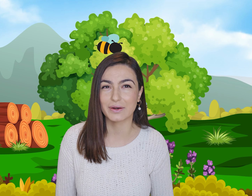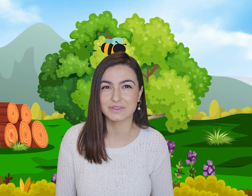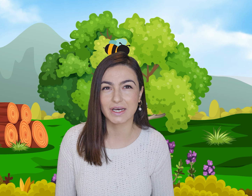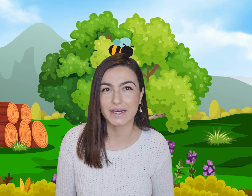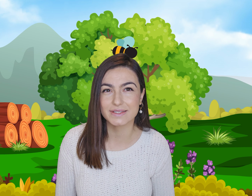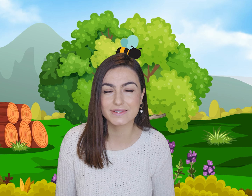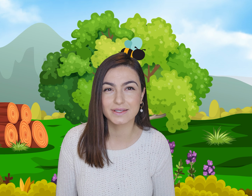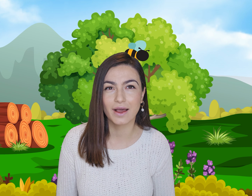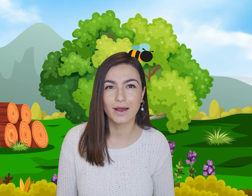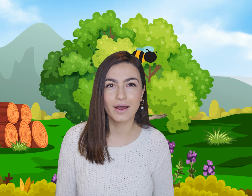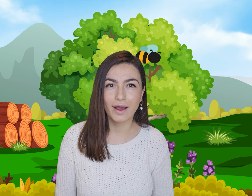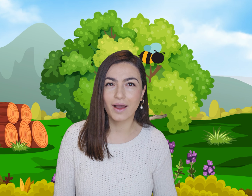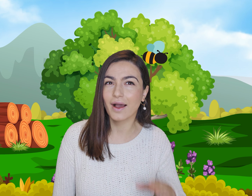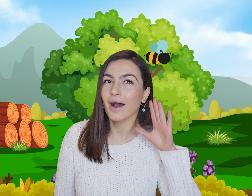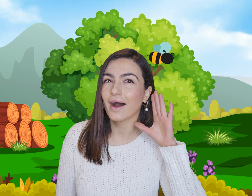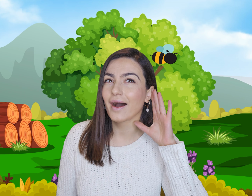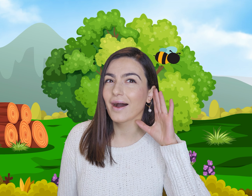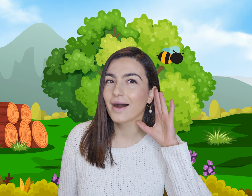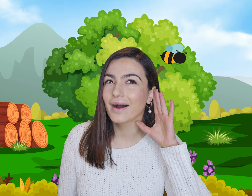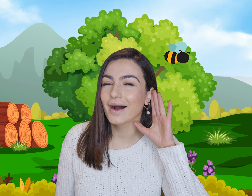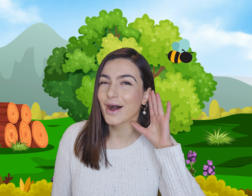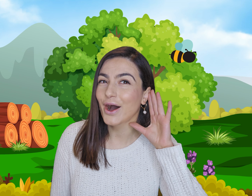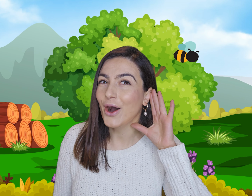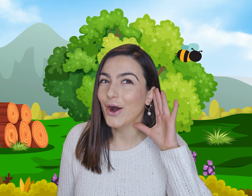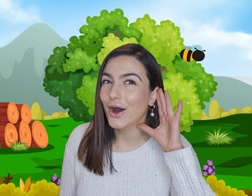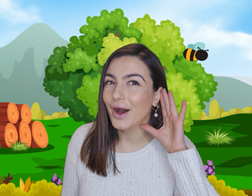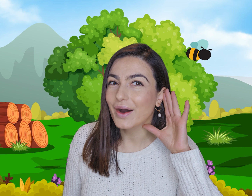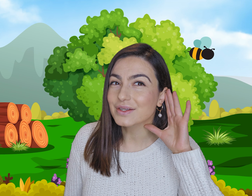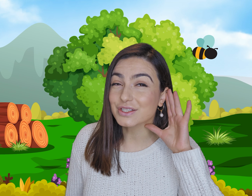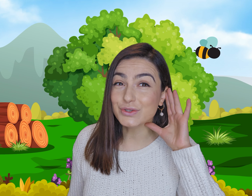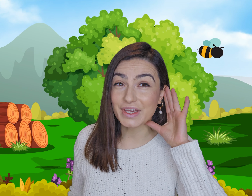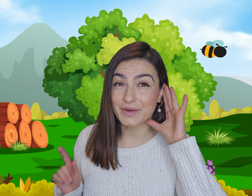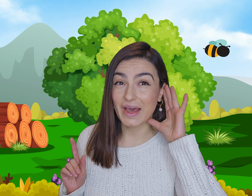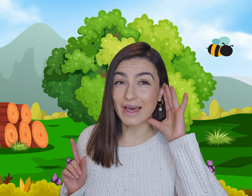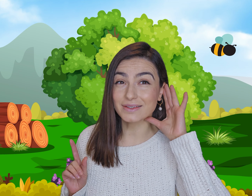us did you hear that